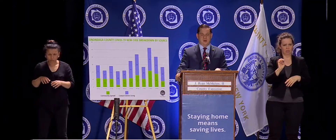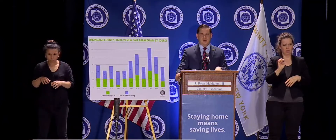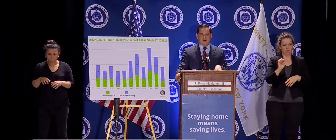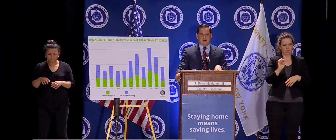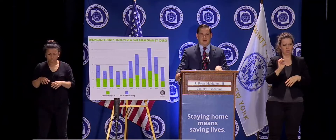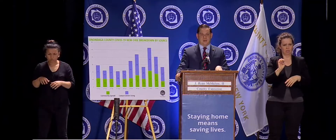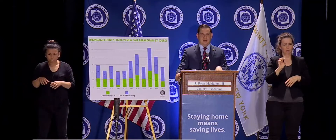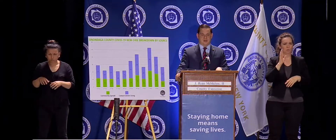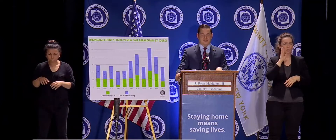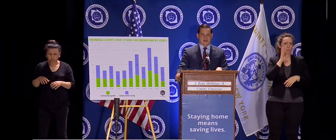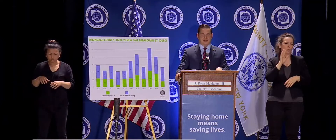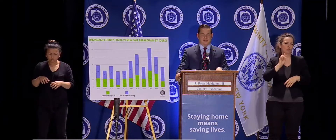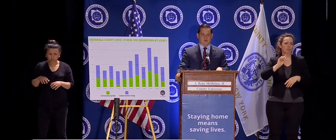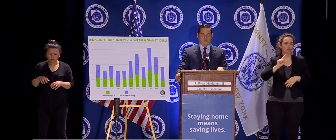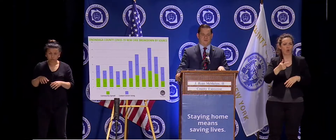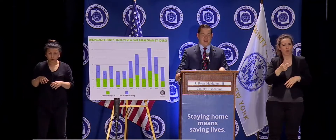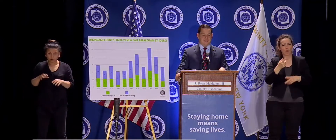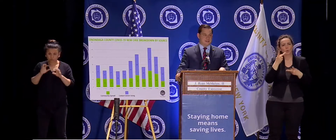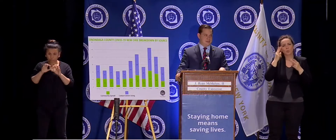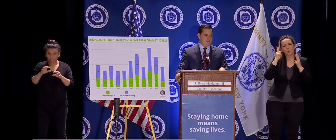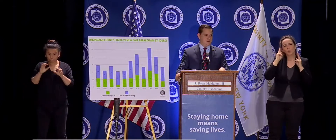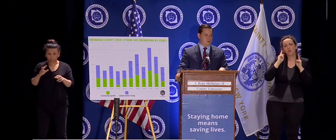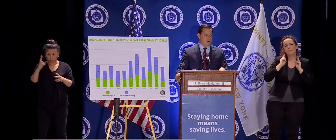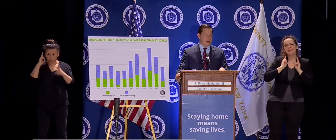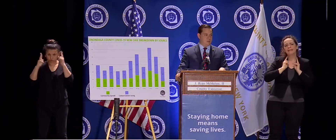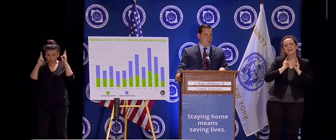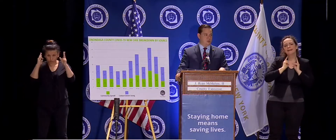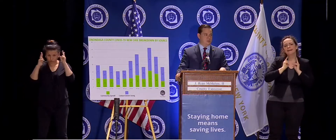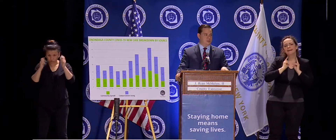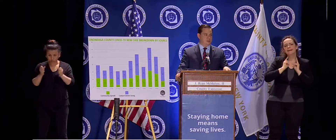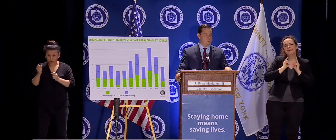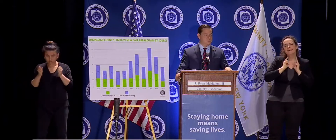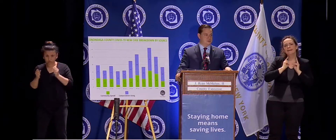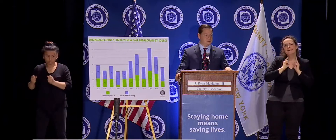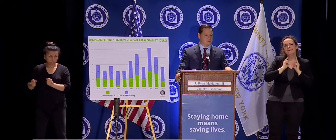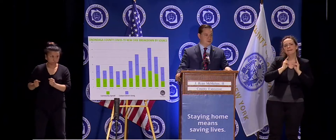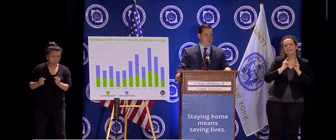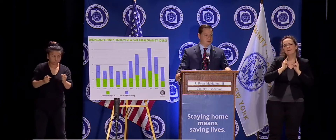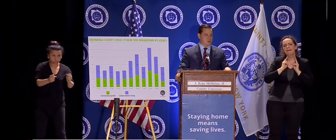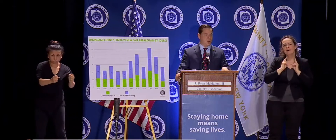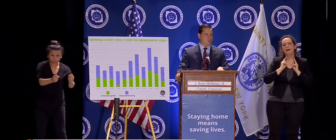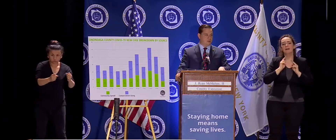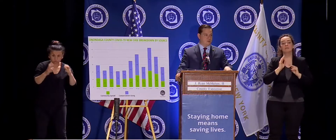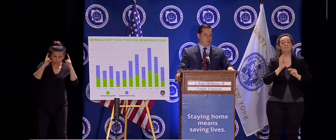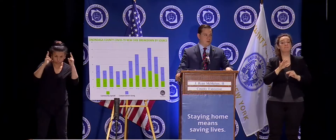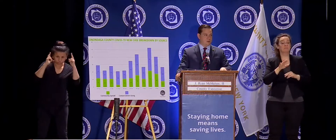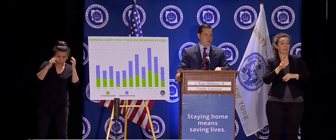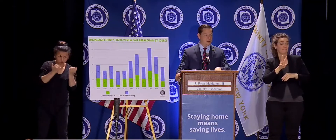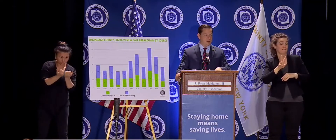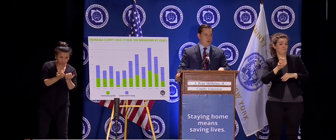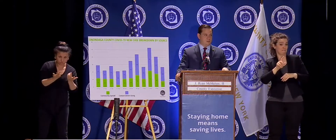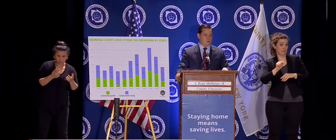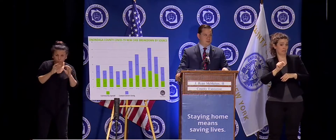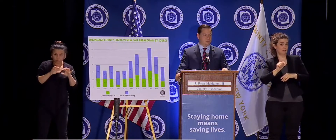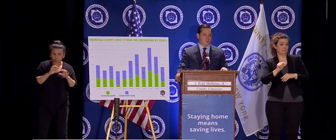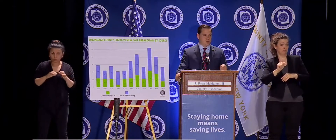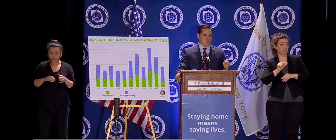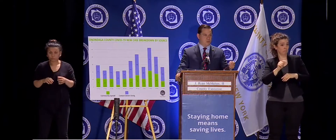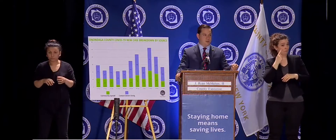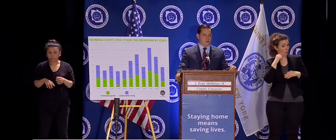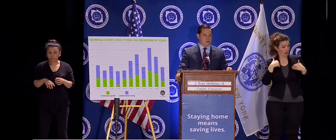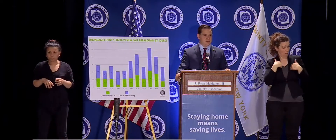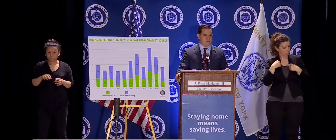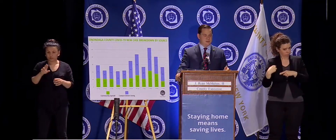have. My understanding is your vet for your animal is essentially open for visits,